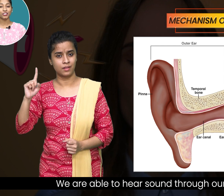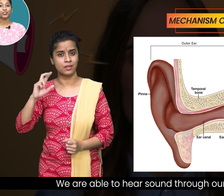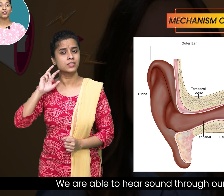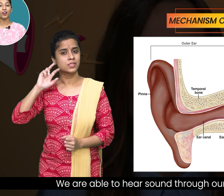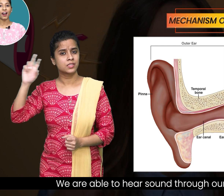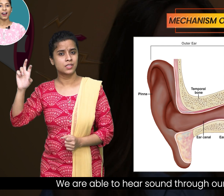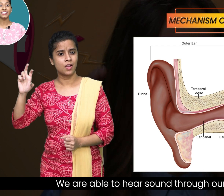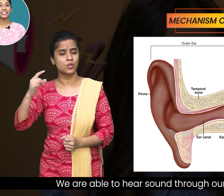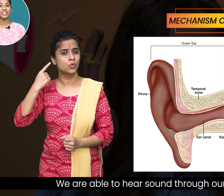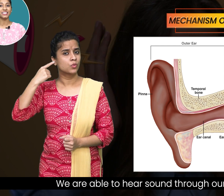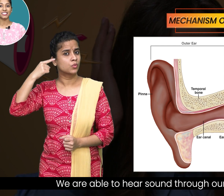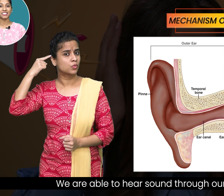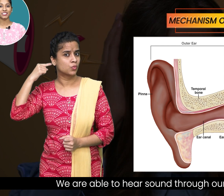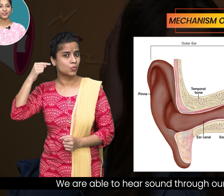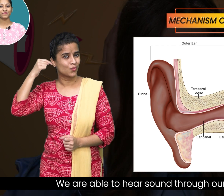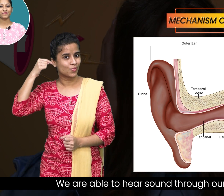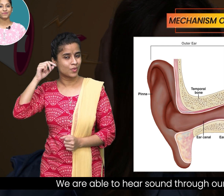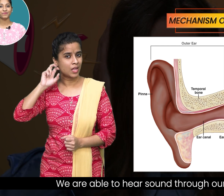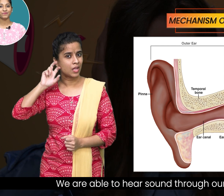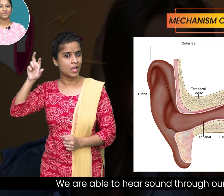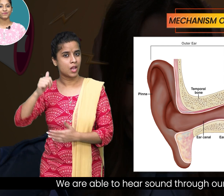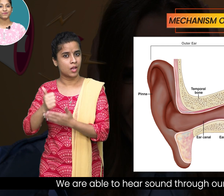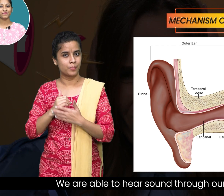sound through our ears.